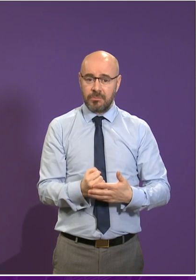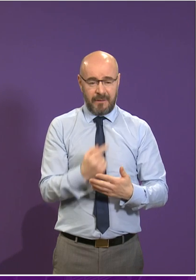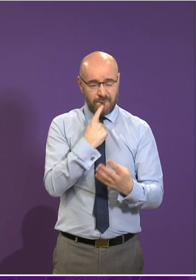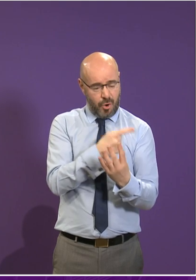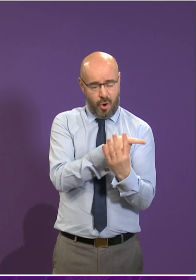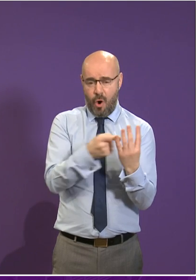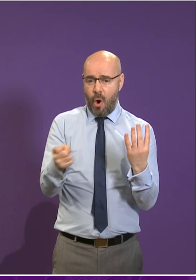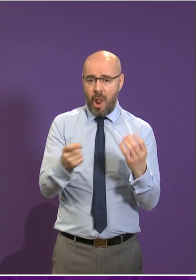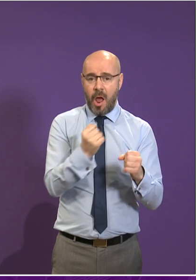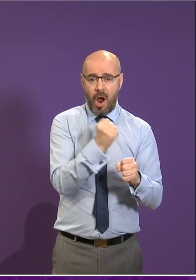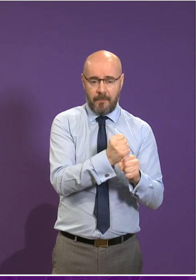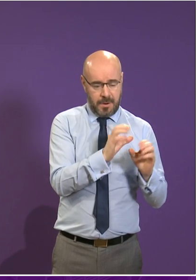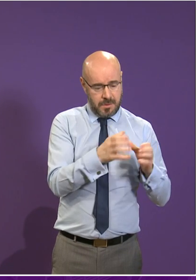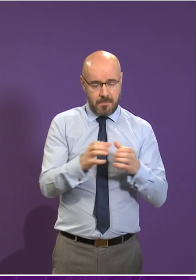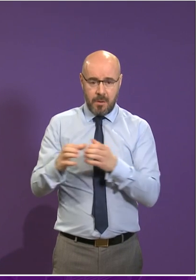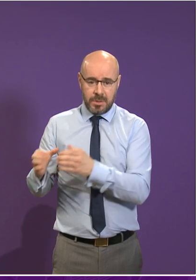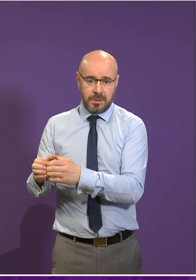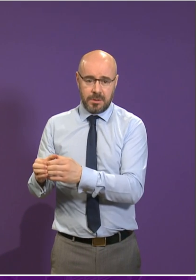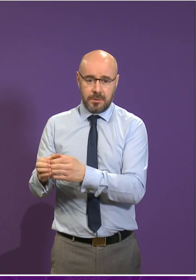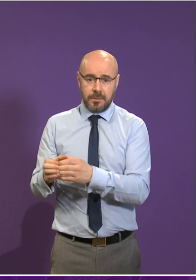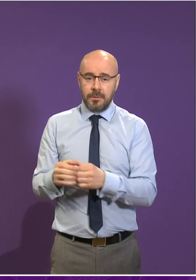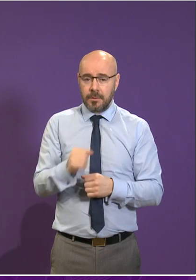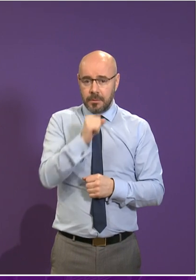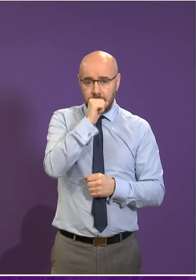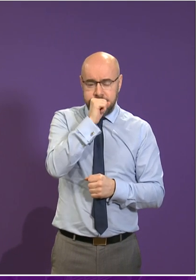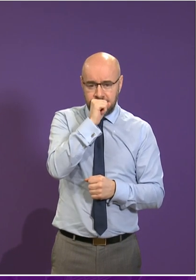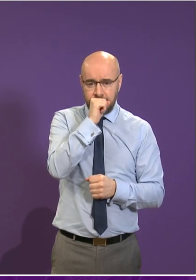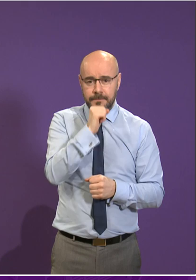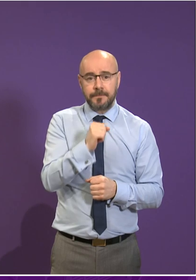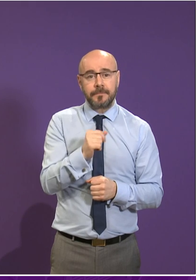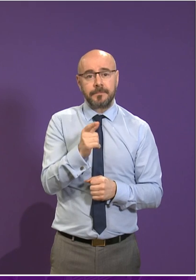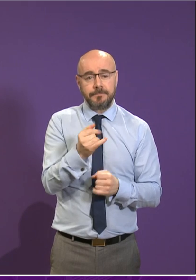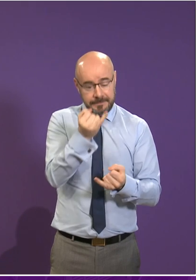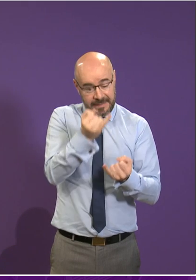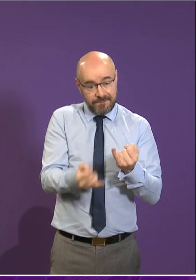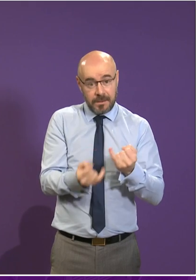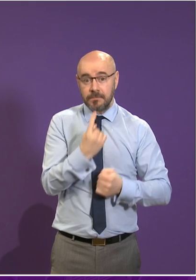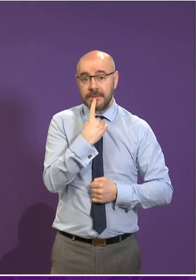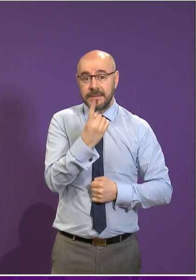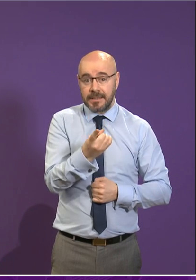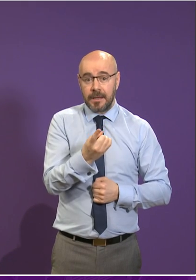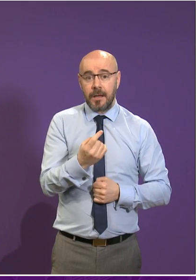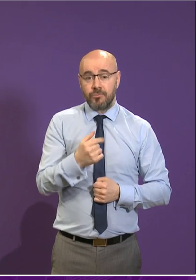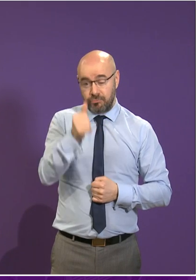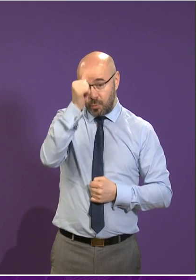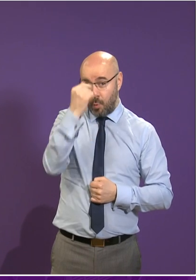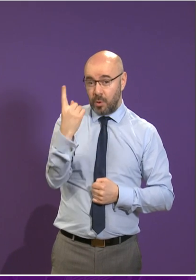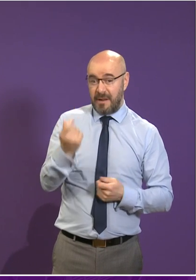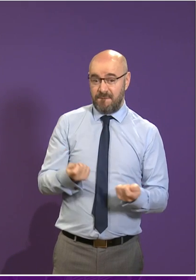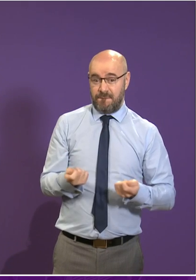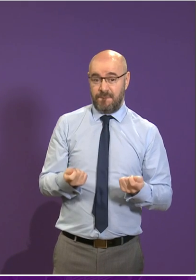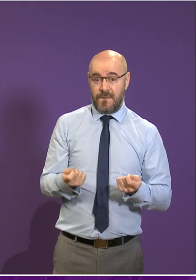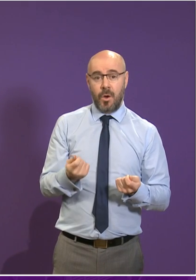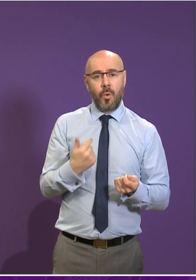all areas of government responsibility. And, you know, my final word is that we all know, convener, that creating